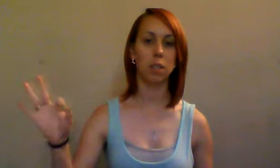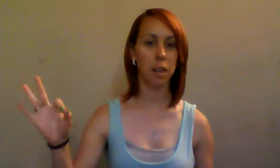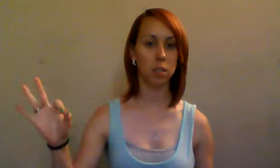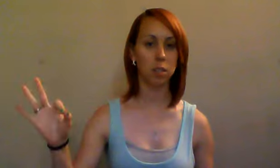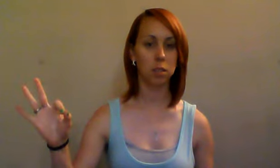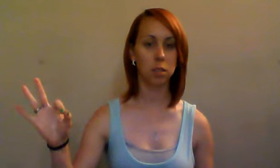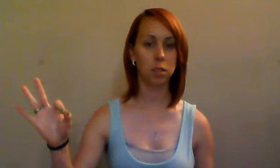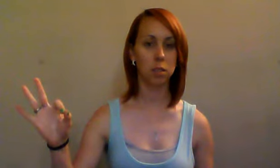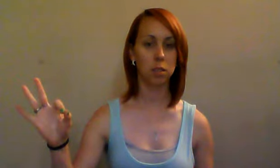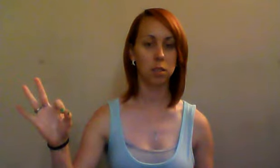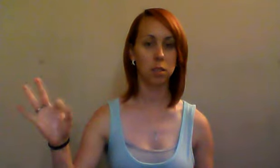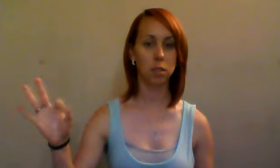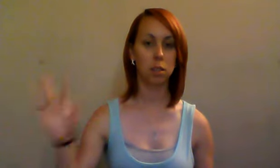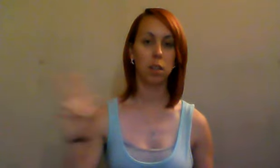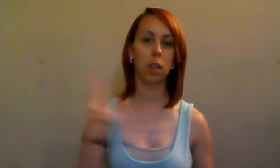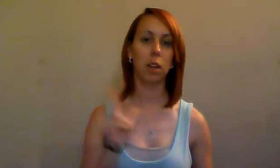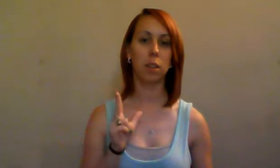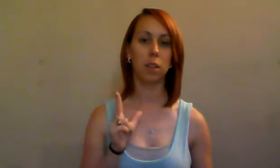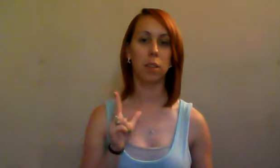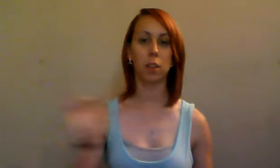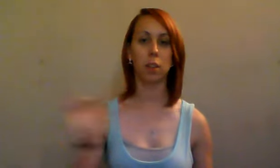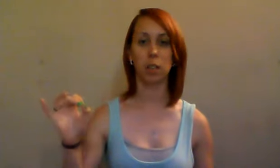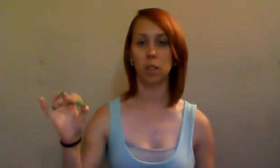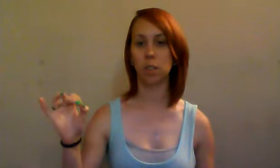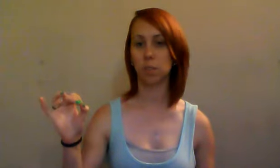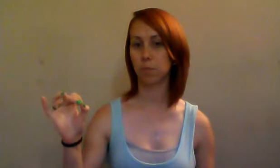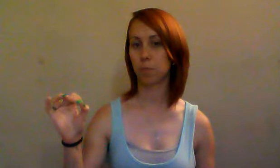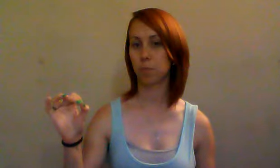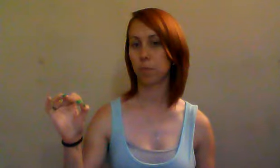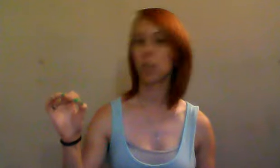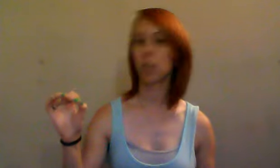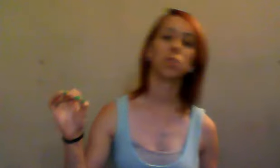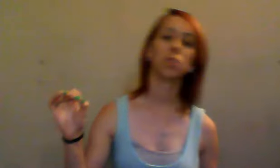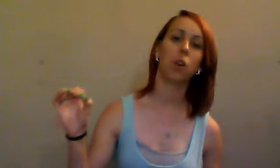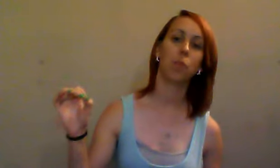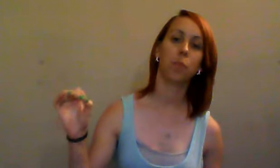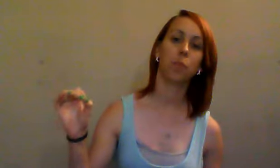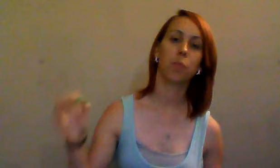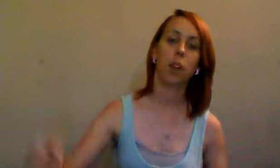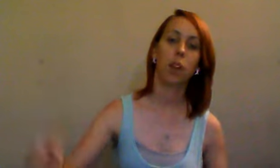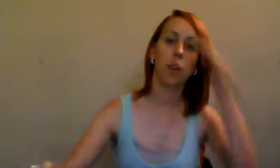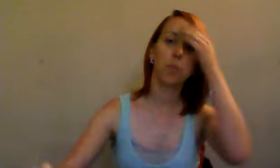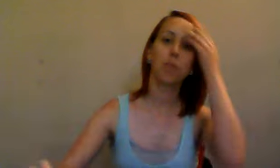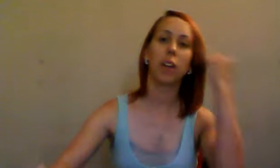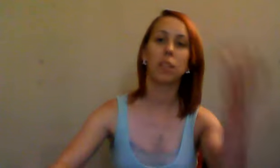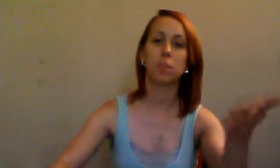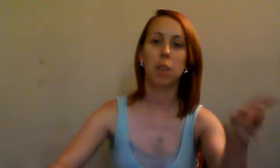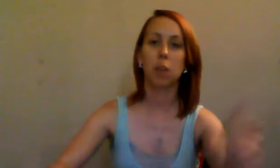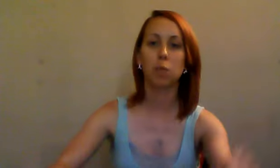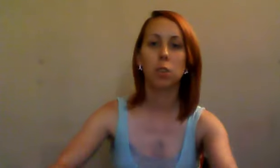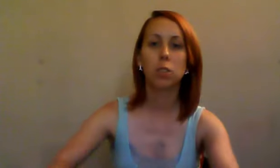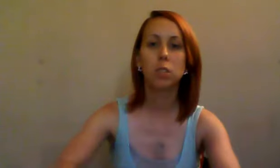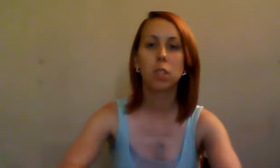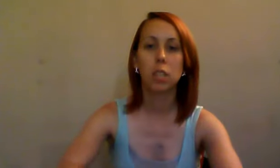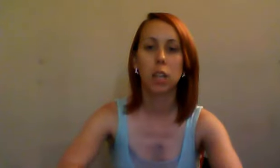29, and then 30. So I hope you find that to be helpful.